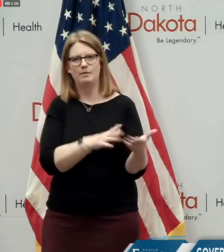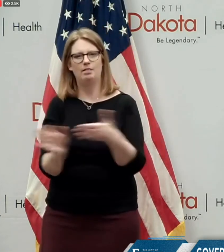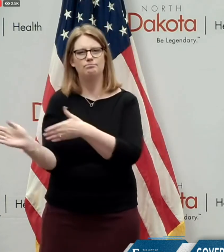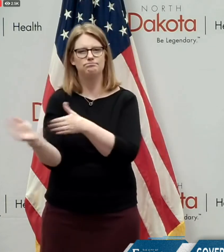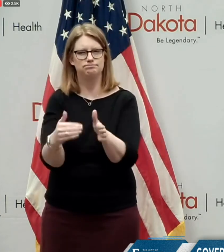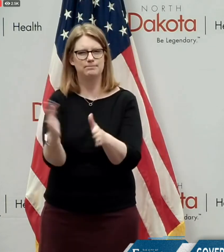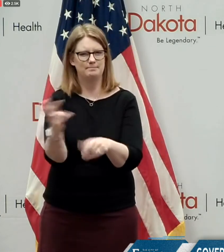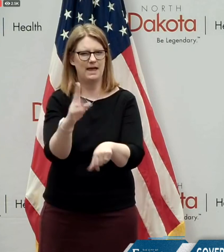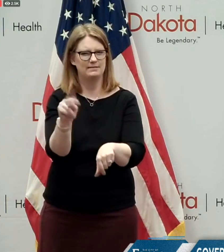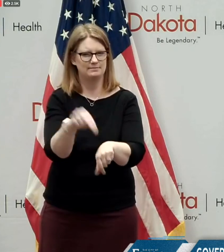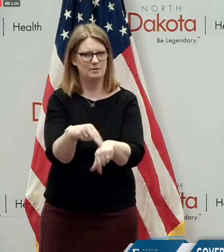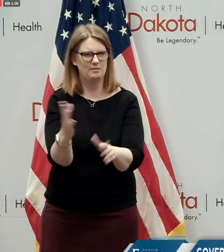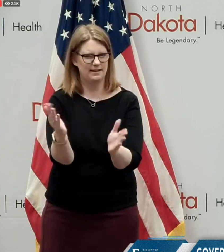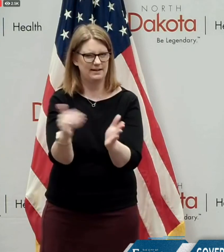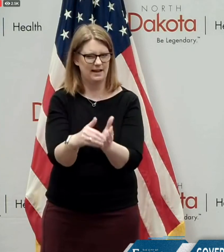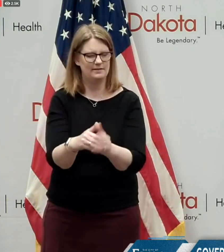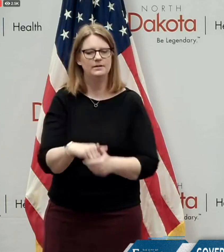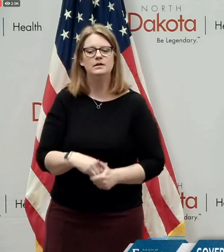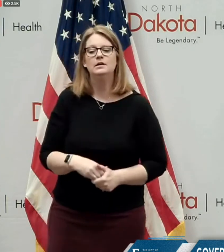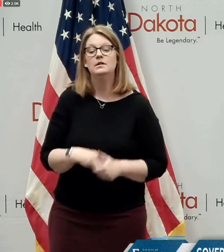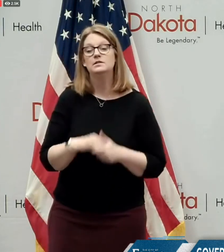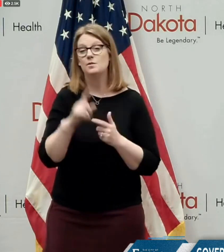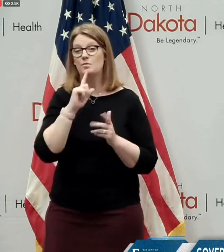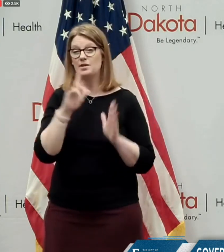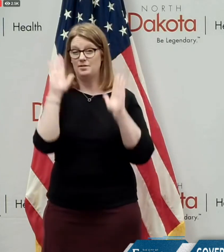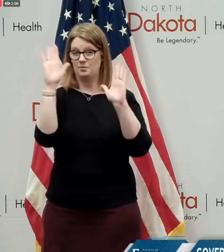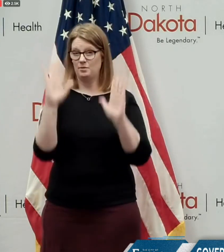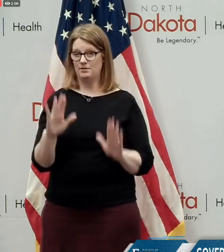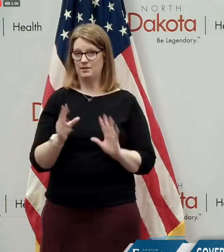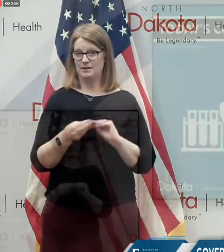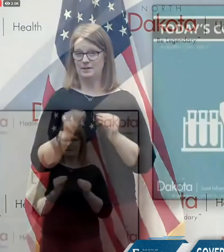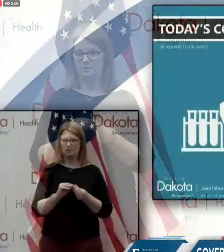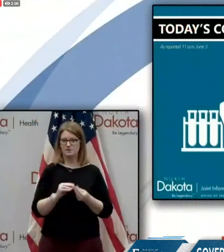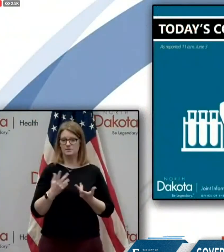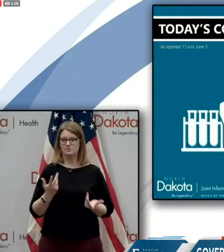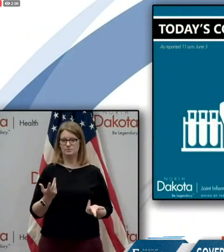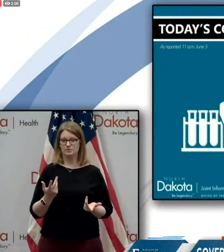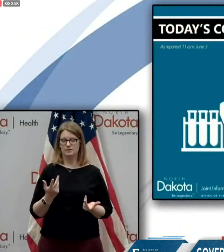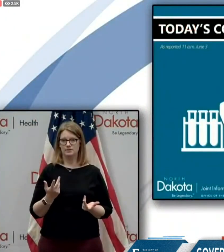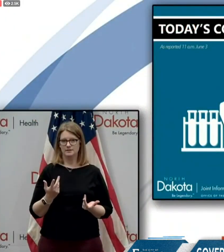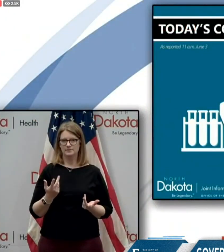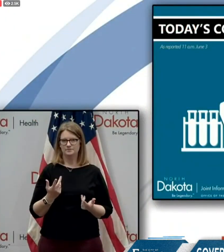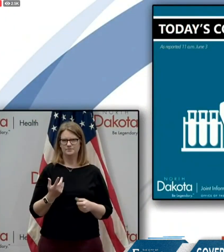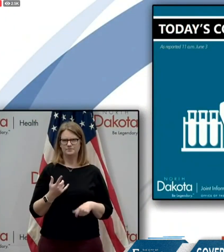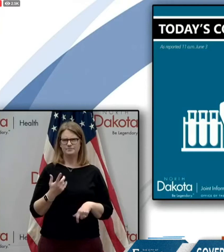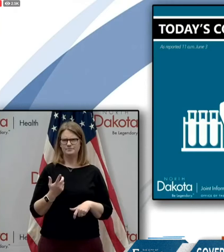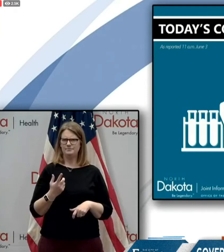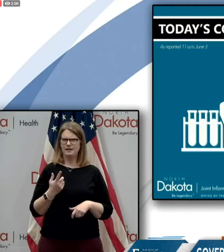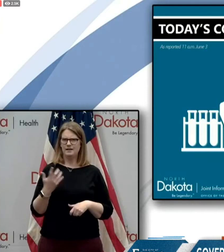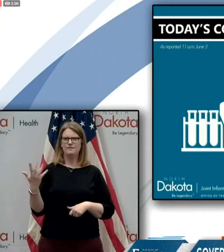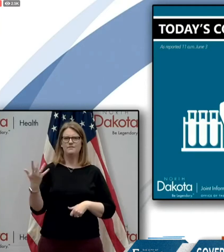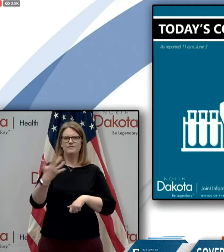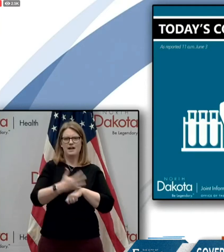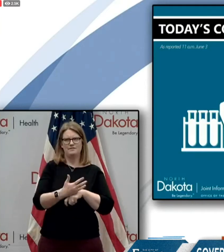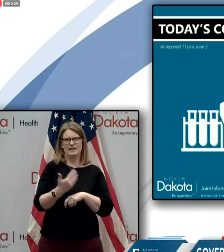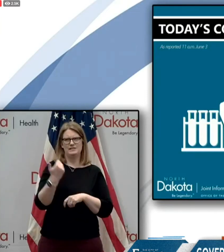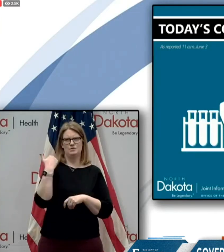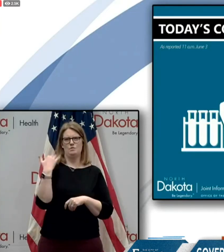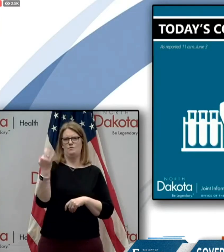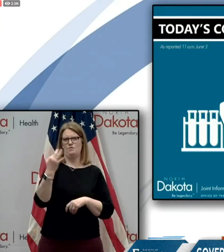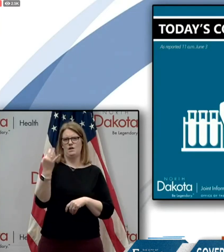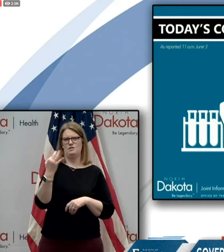numbers to share, and we'll take a look at those. This is the longest we've gone in having a press briefing. It was 5 days ago on